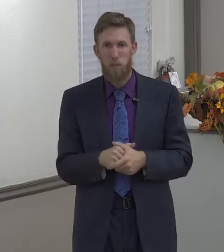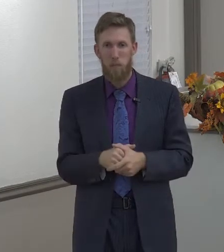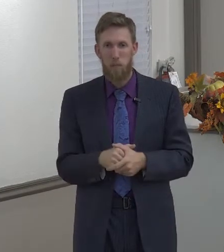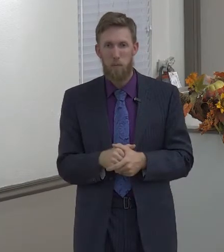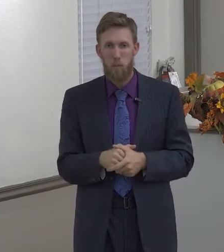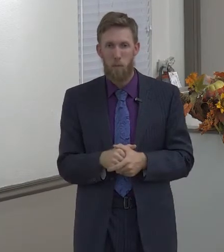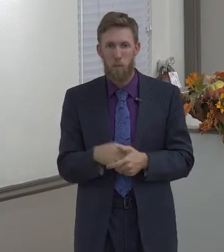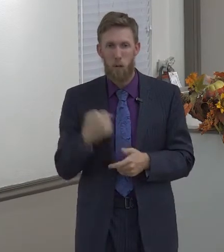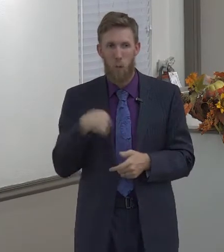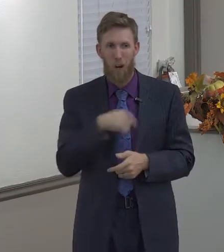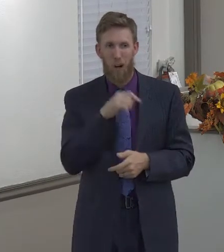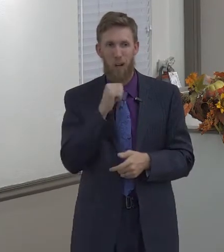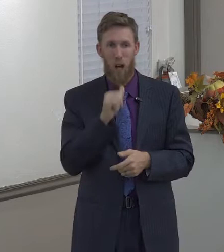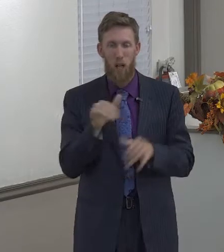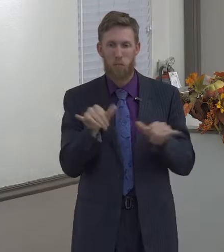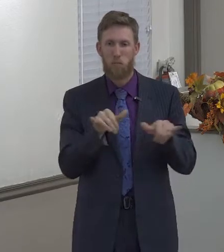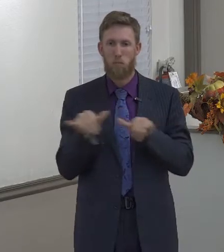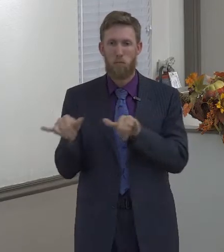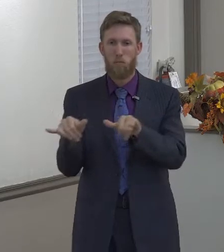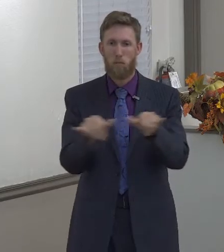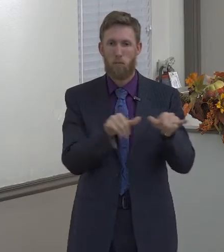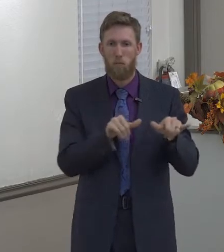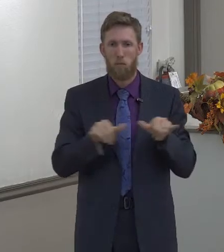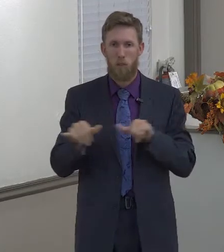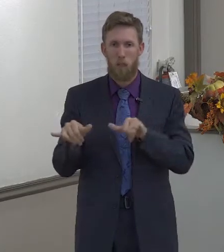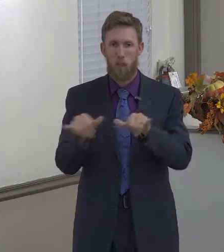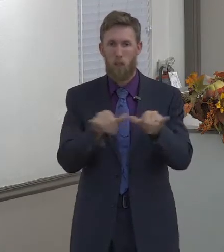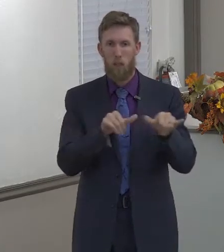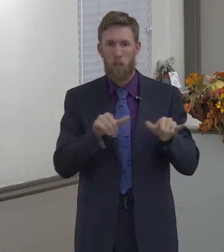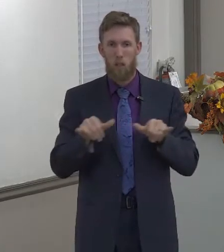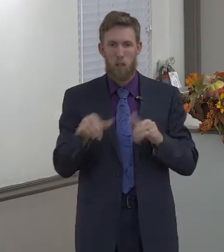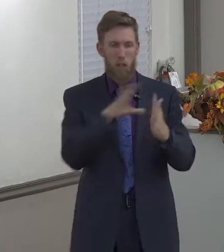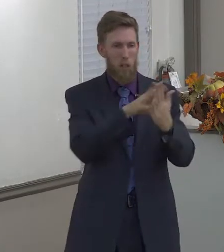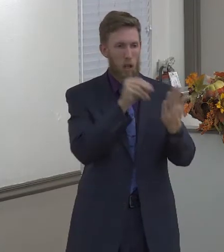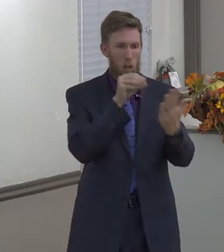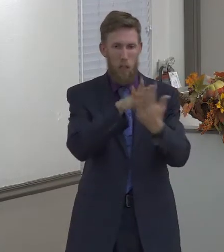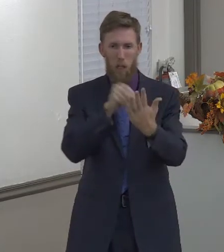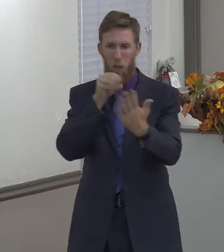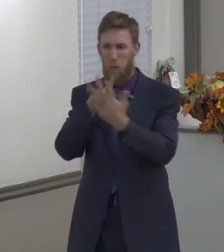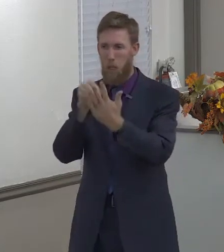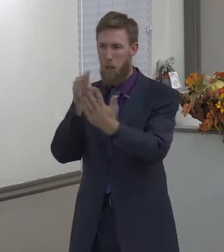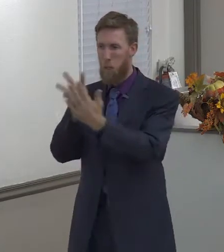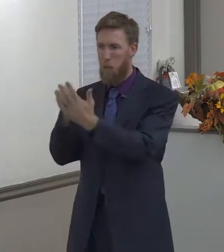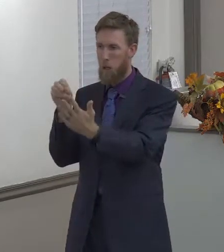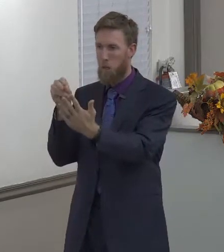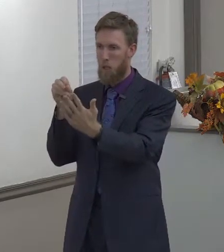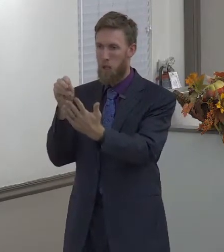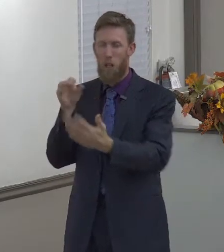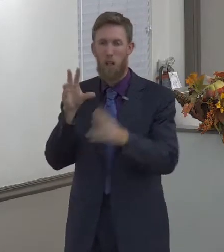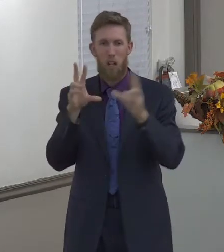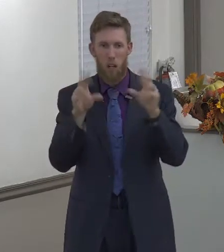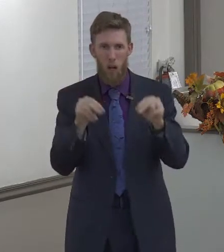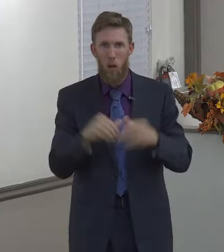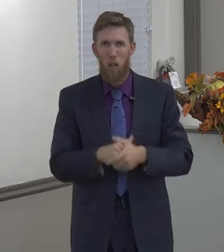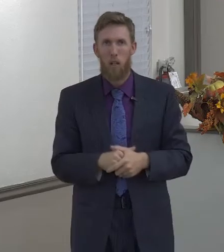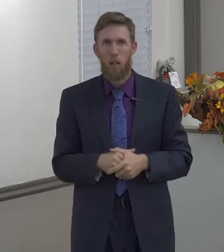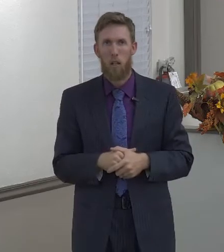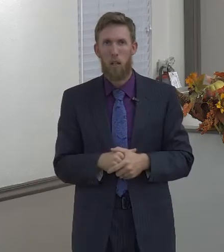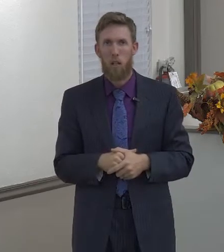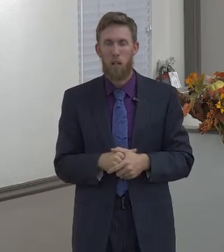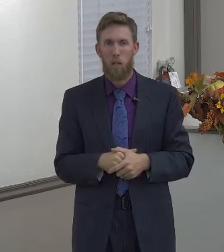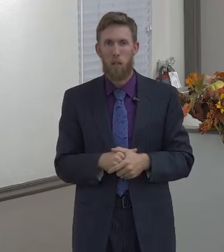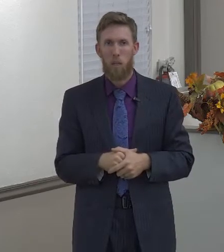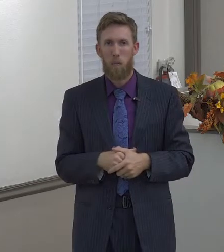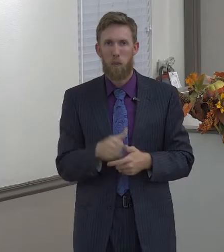17 through 20, if the whole body were an eye, where were the hearing? And if the whole were hearing, where were the smelling? But now